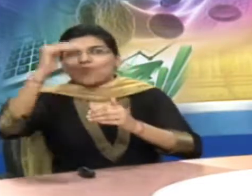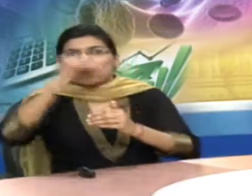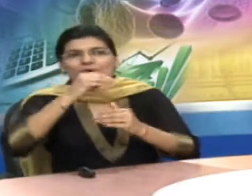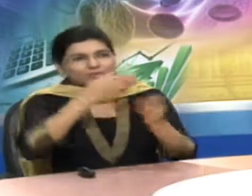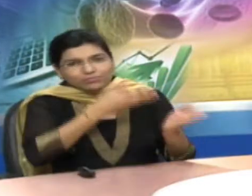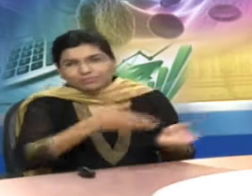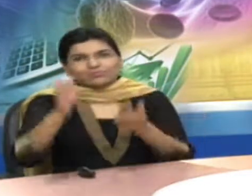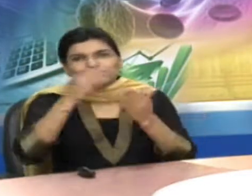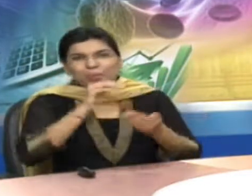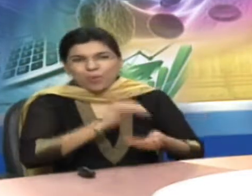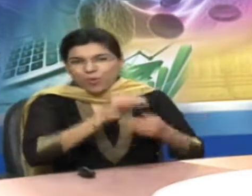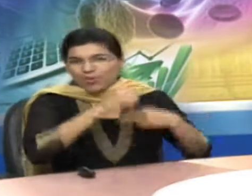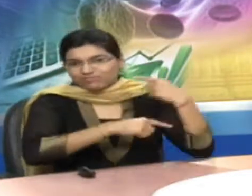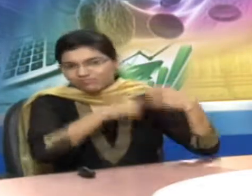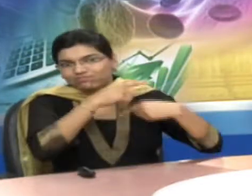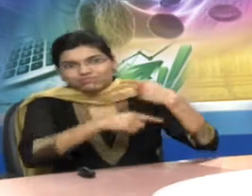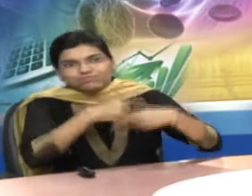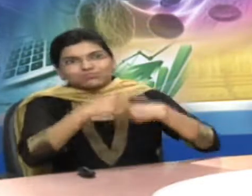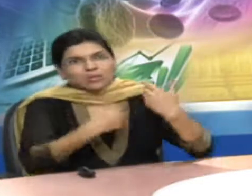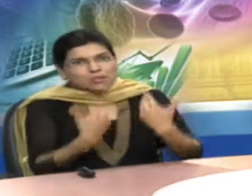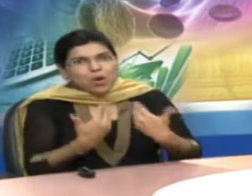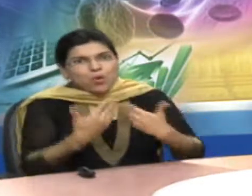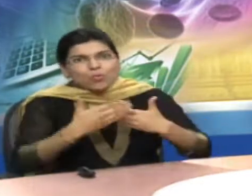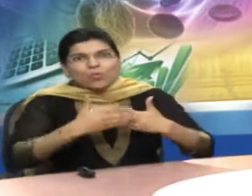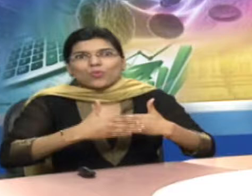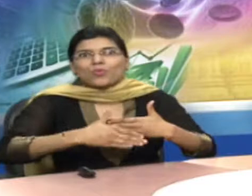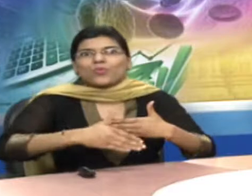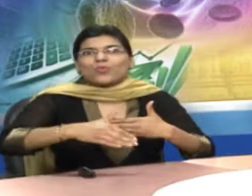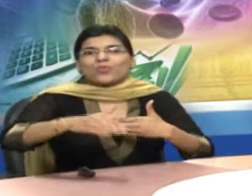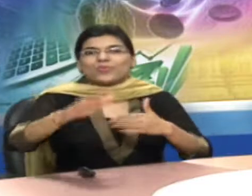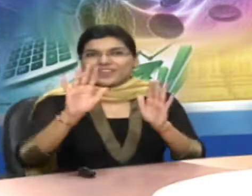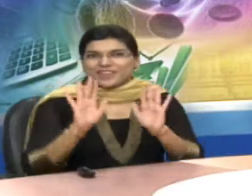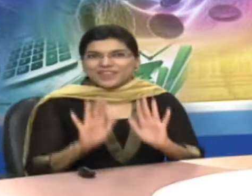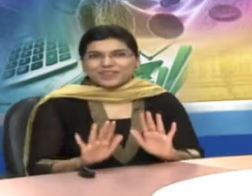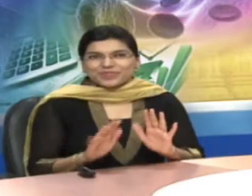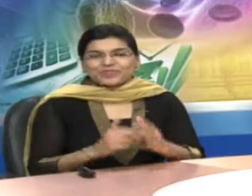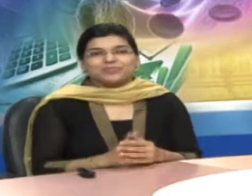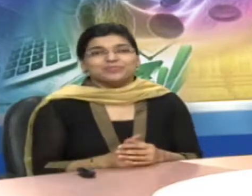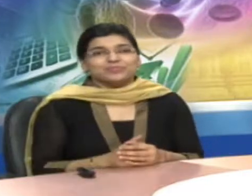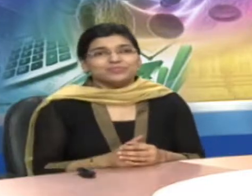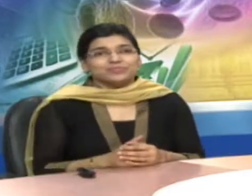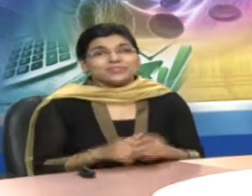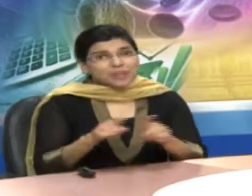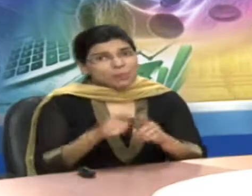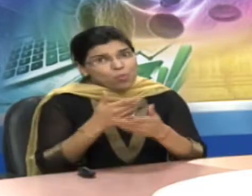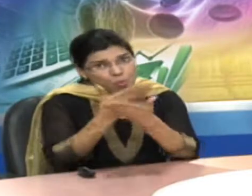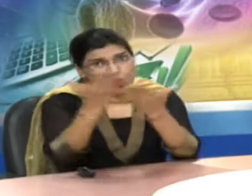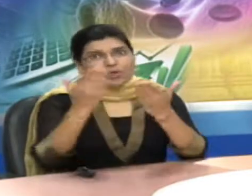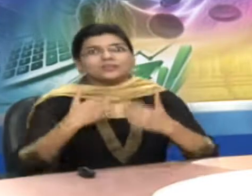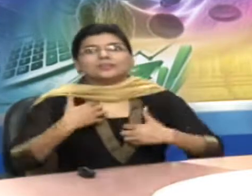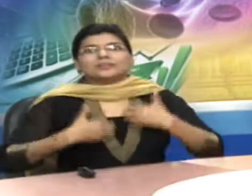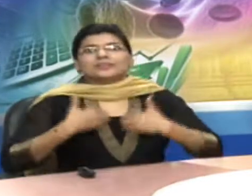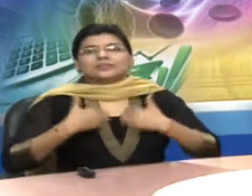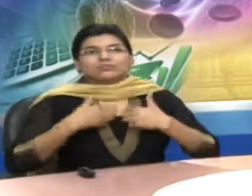So similarly we grow and we continue our learning. This